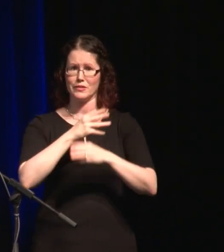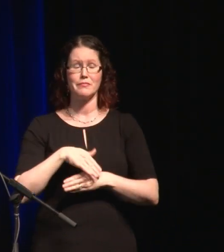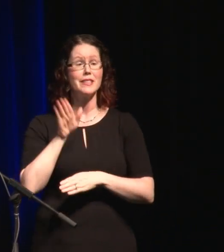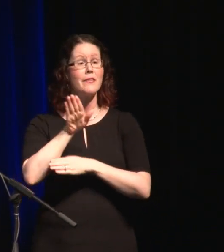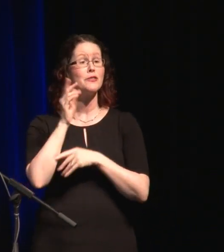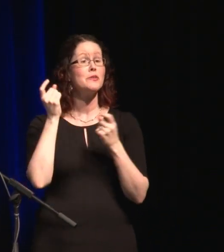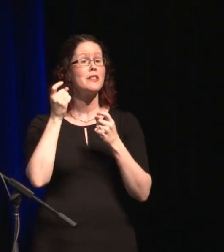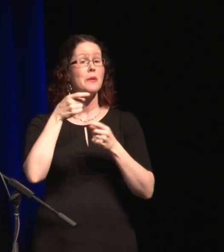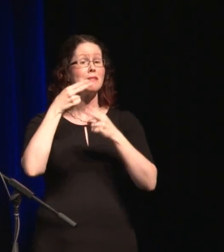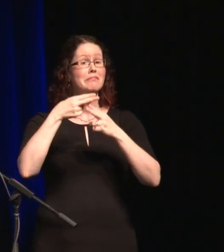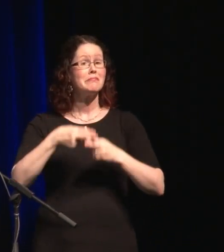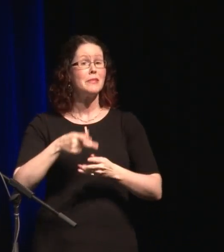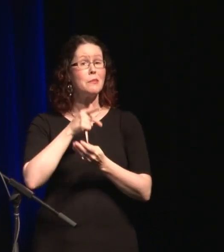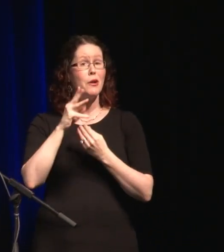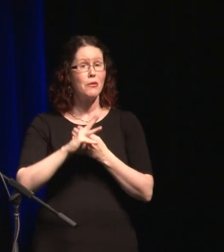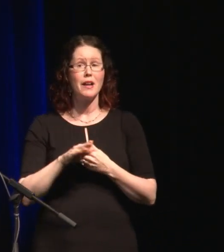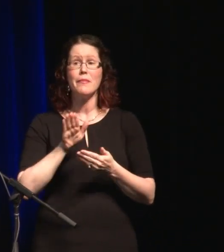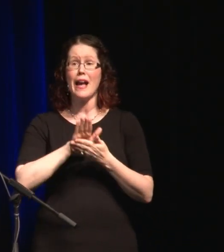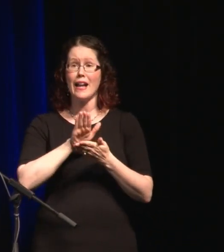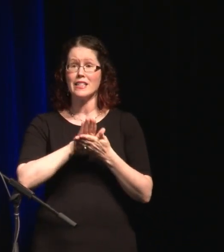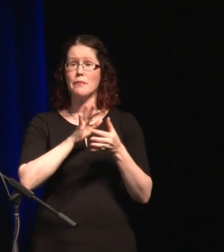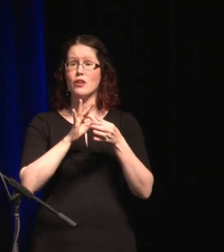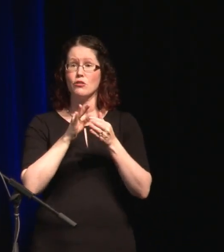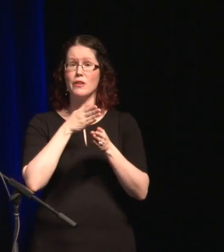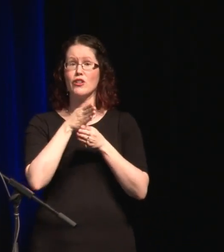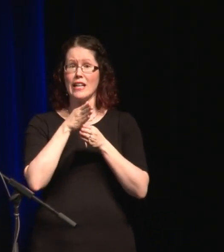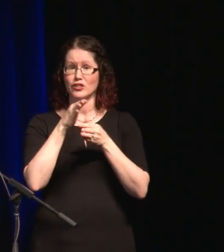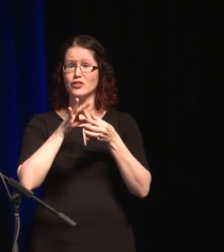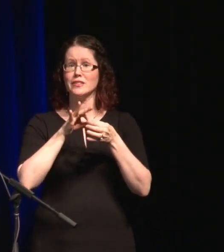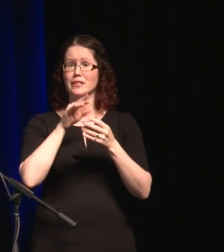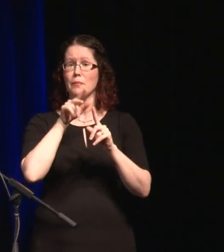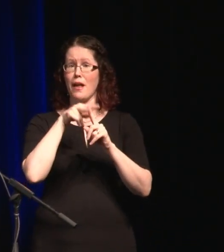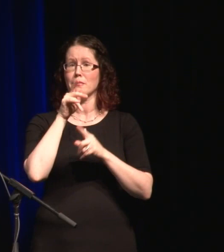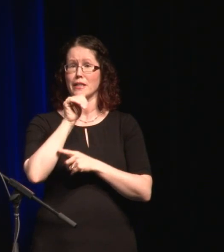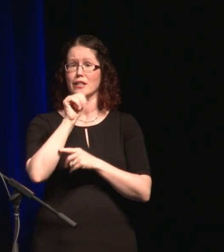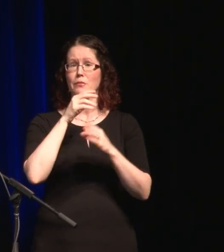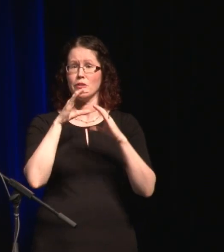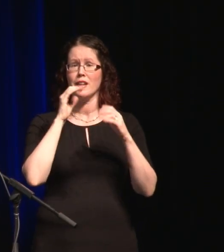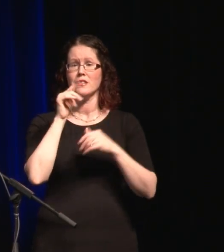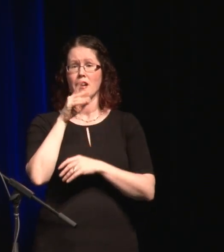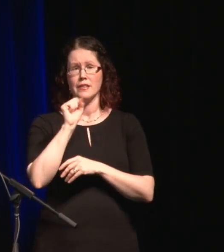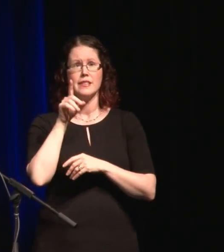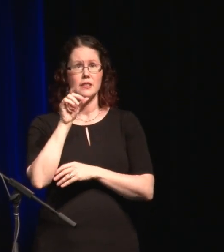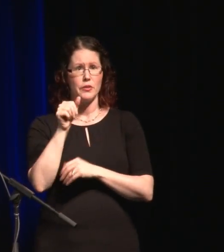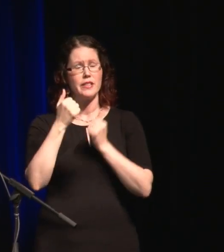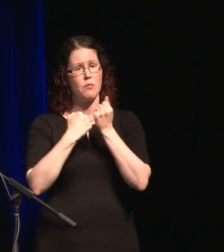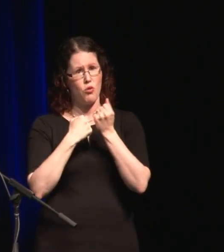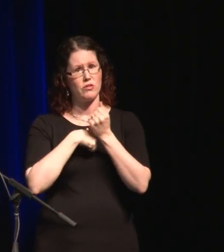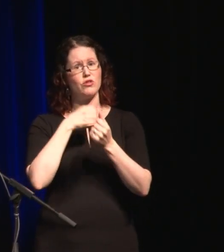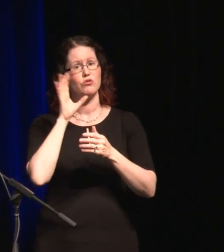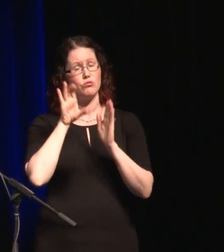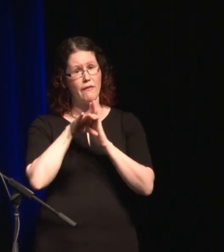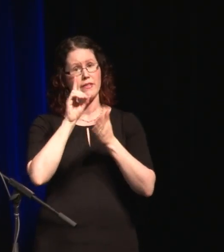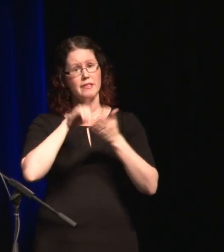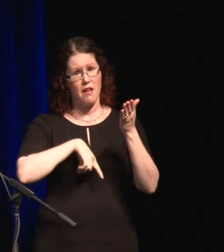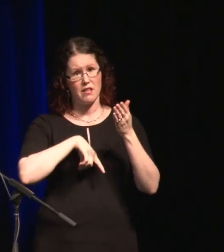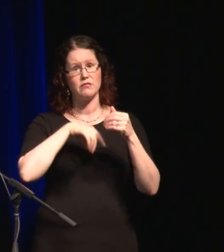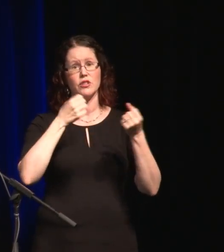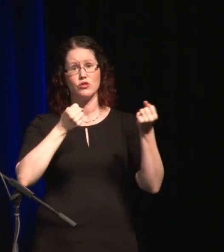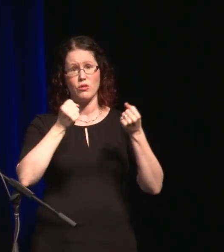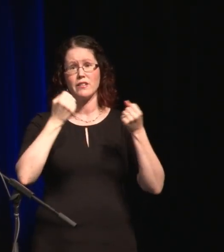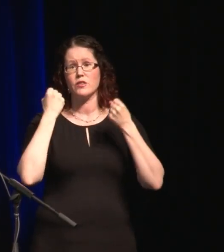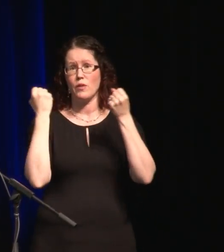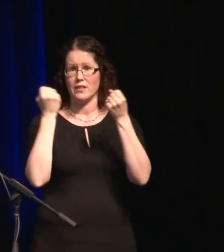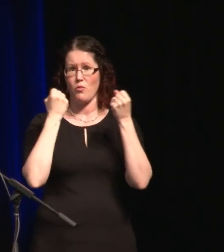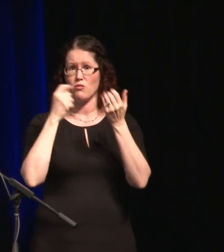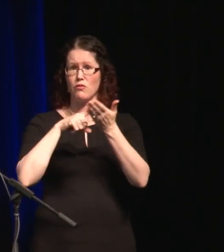are celebrating academic and career connections, applied media and communications arts, community disability supports, graphic design, heavy-duty equipment, truck and transport, human resource